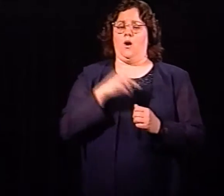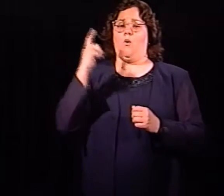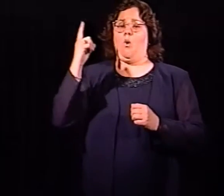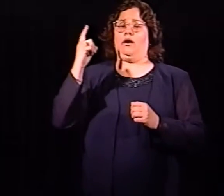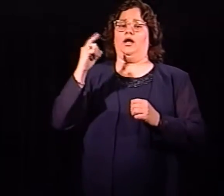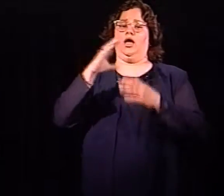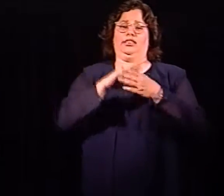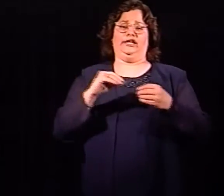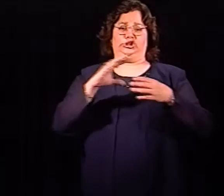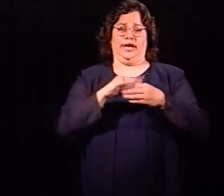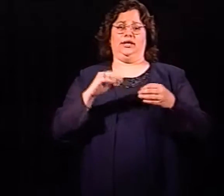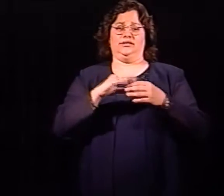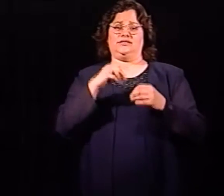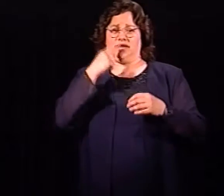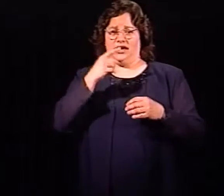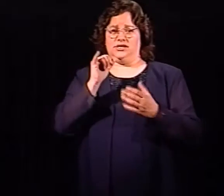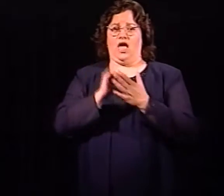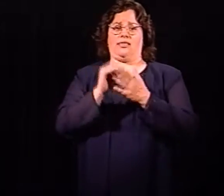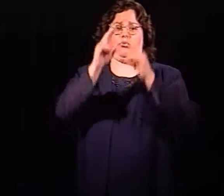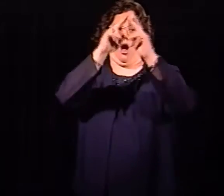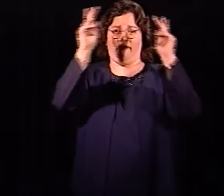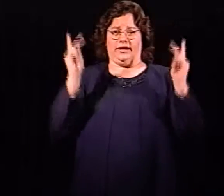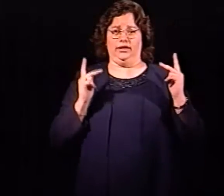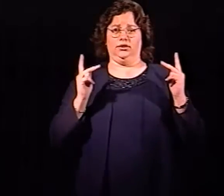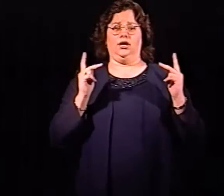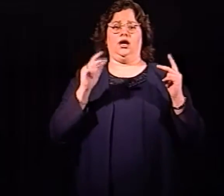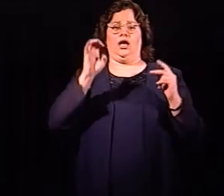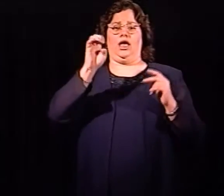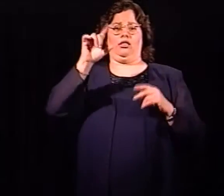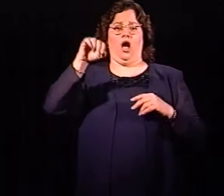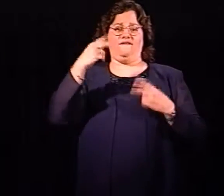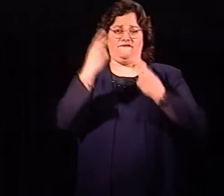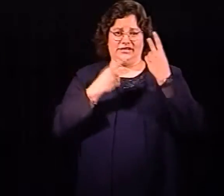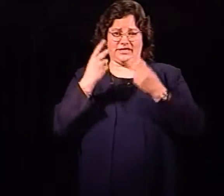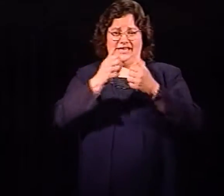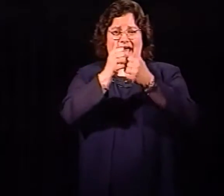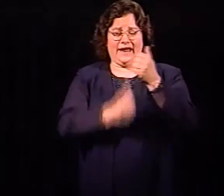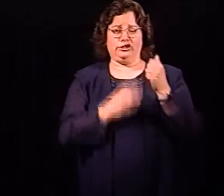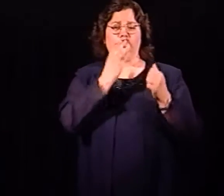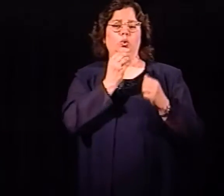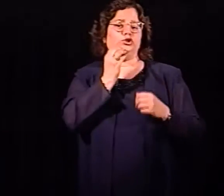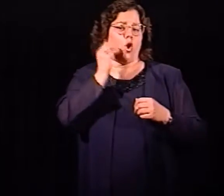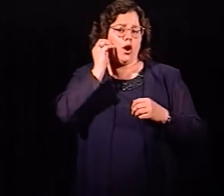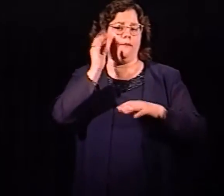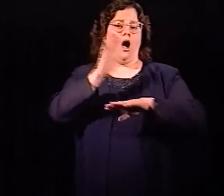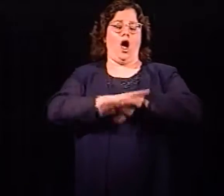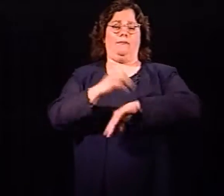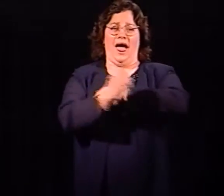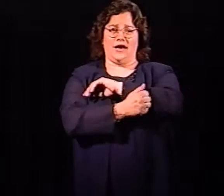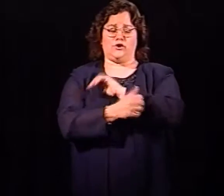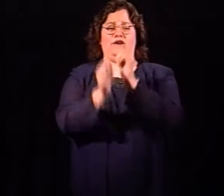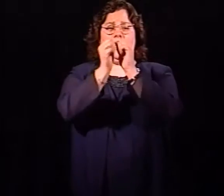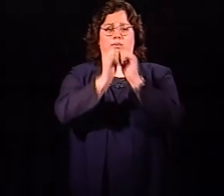One legend says that the prophet Elijah visits every Jewish home on Passover and blesses